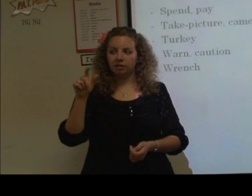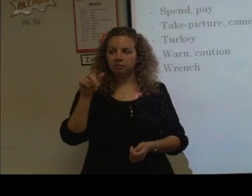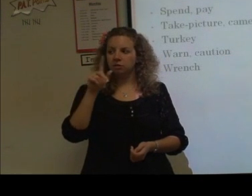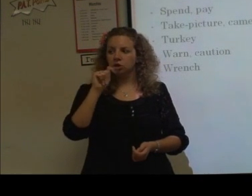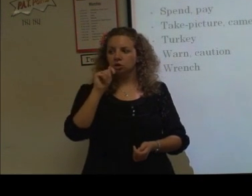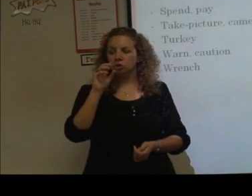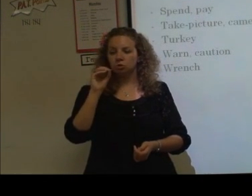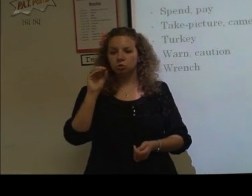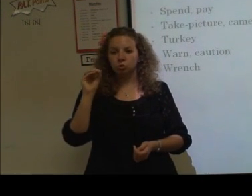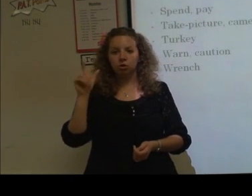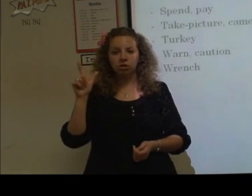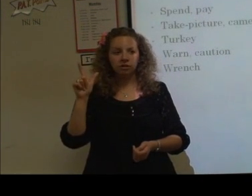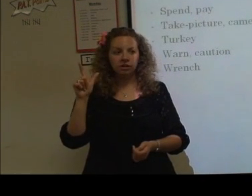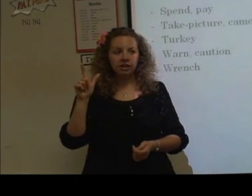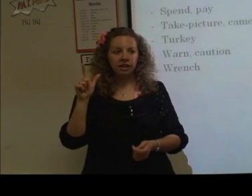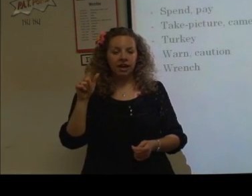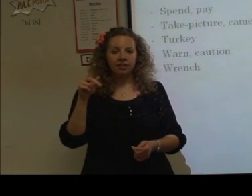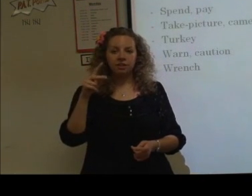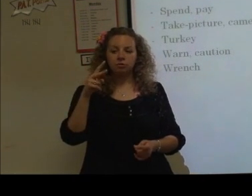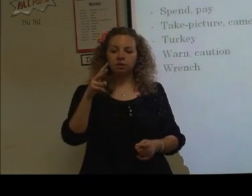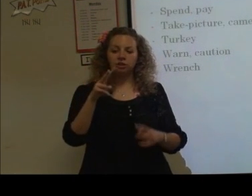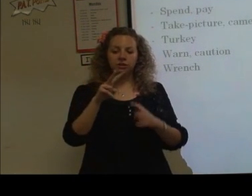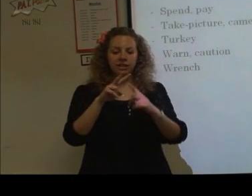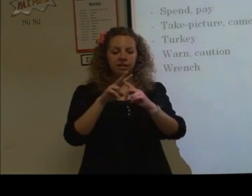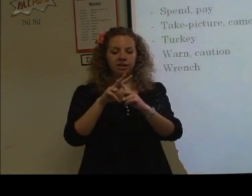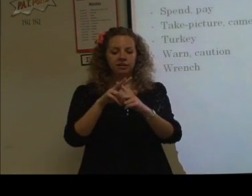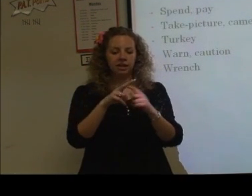it. So tool, and then you want to do it here in like